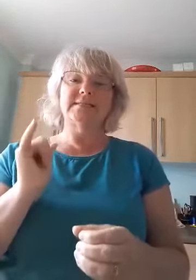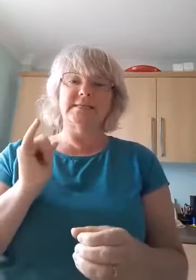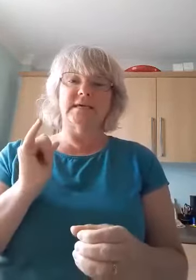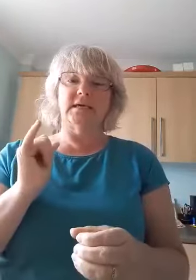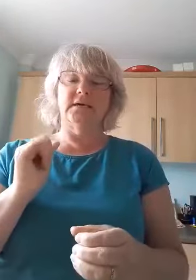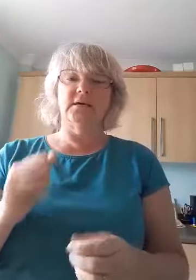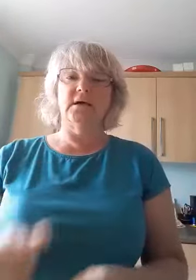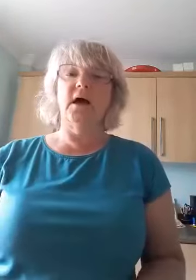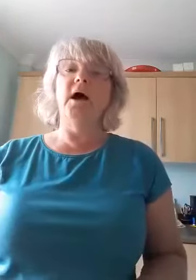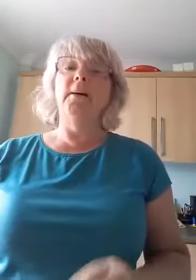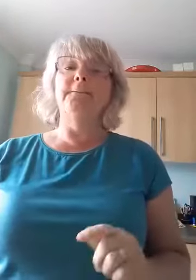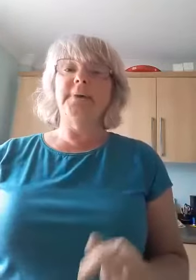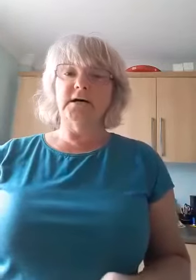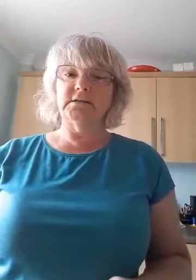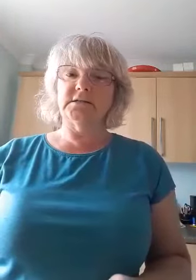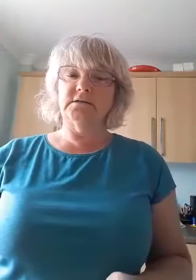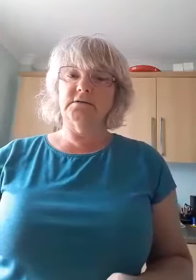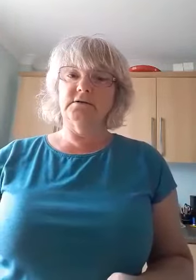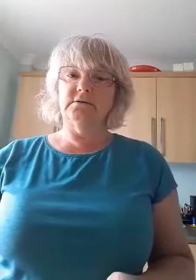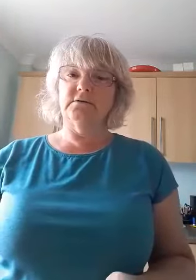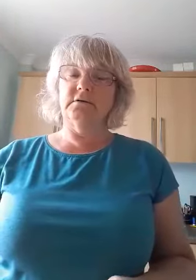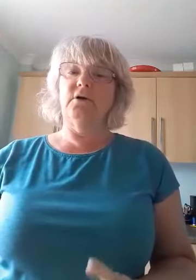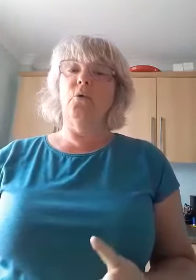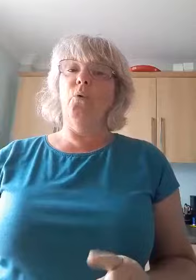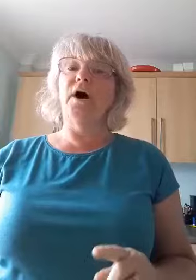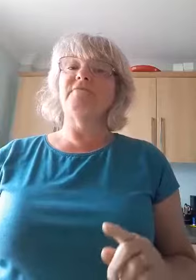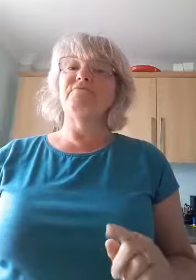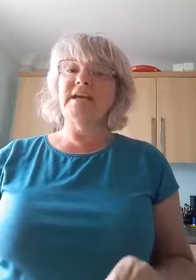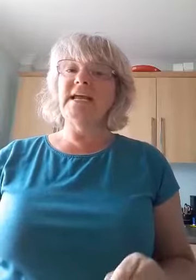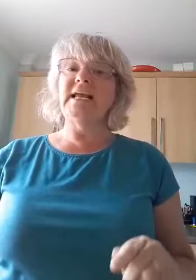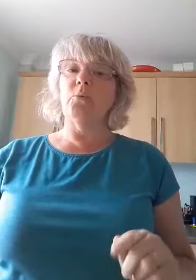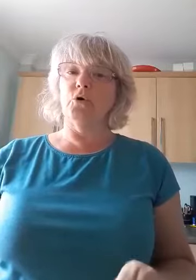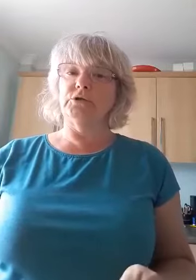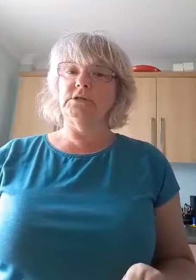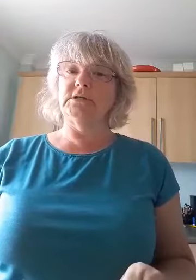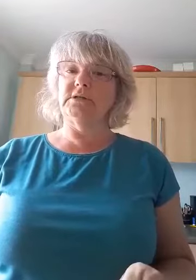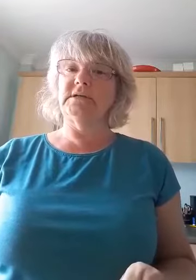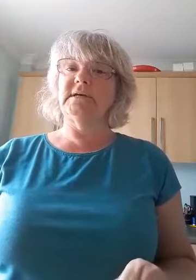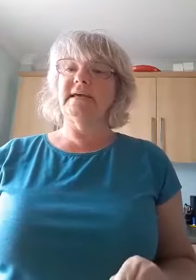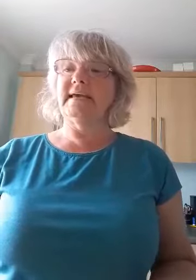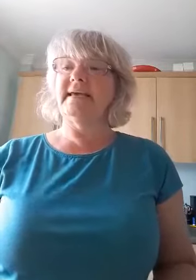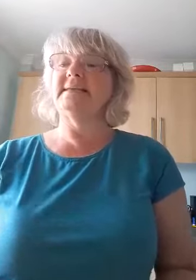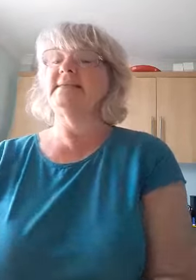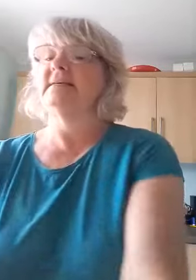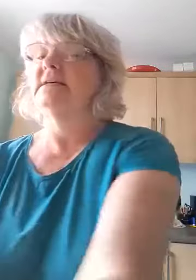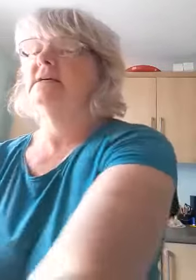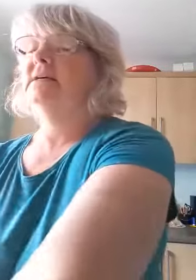Whiskey. But what I really want is